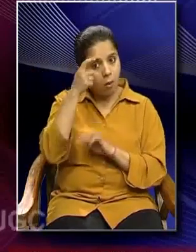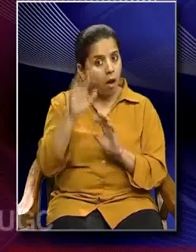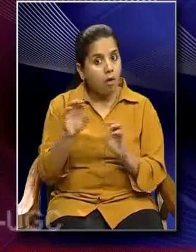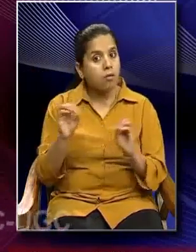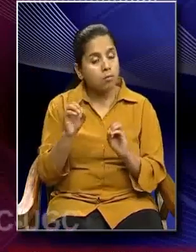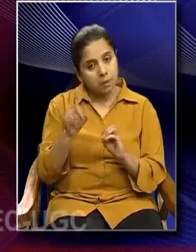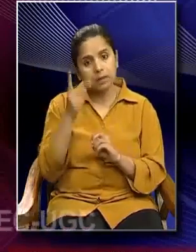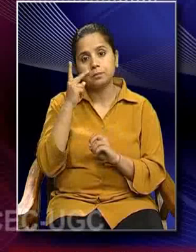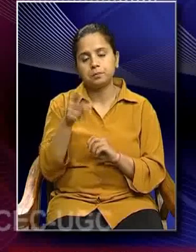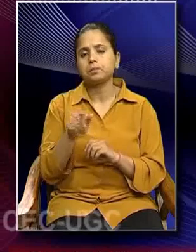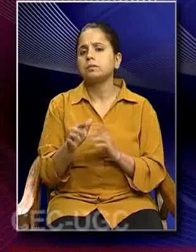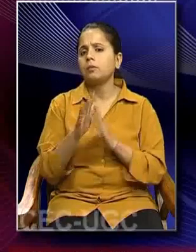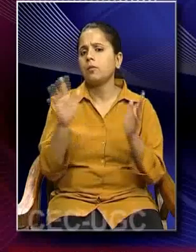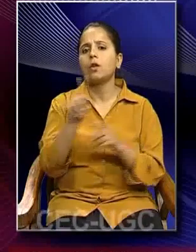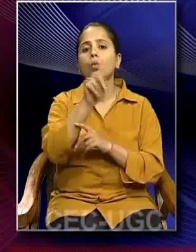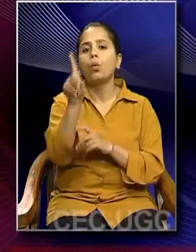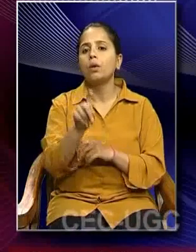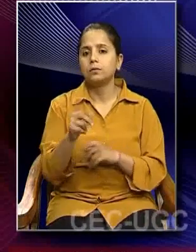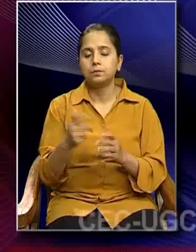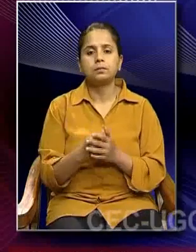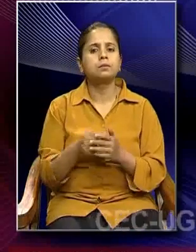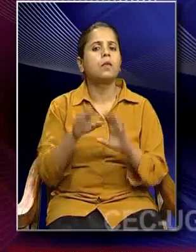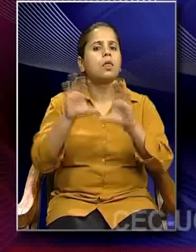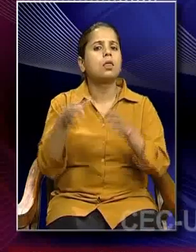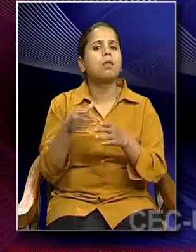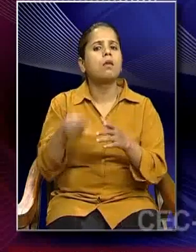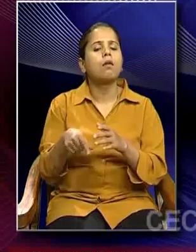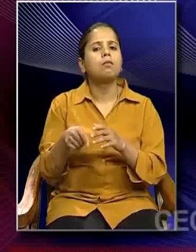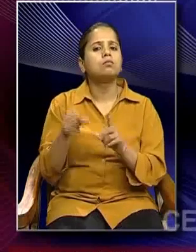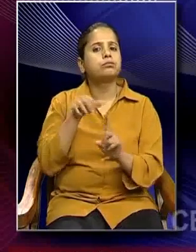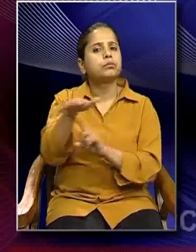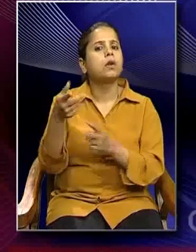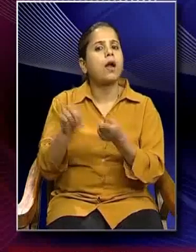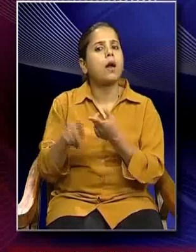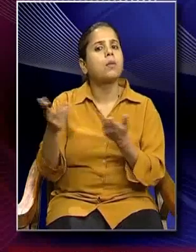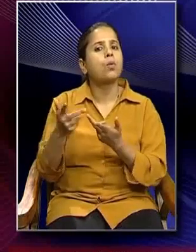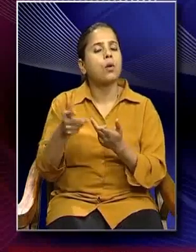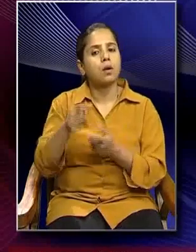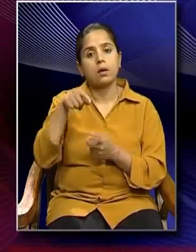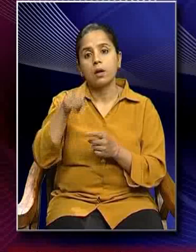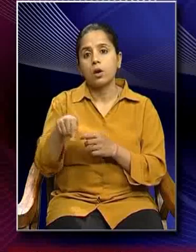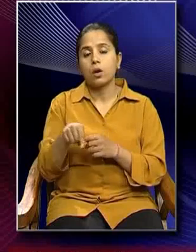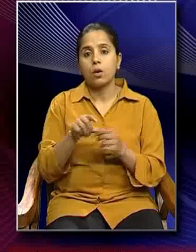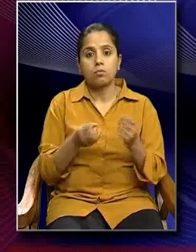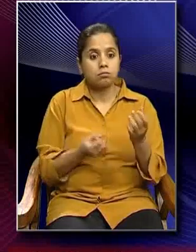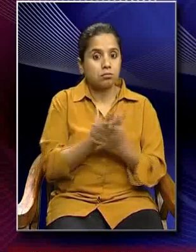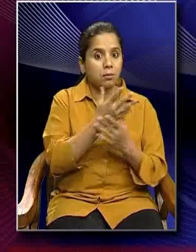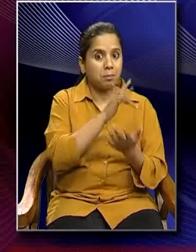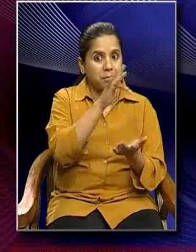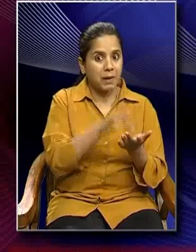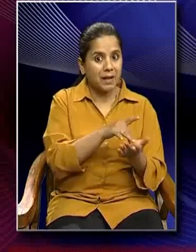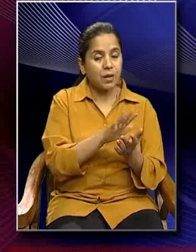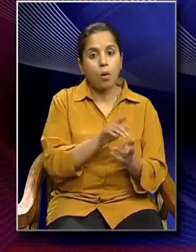So the major question is that what are the collective effects of migration on origin and destination